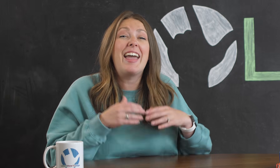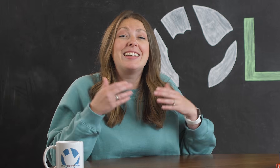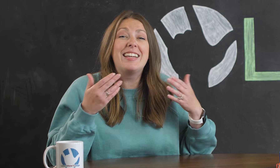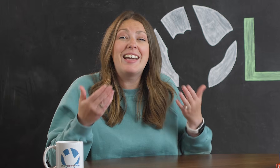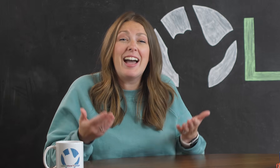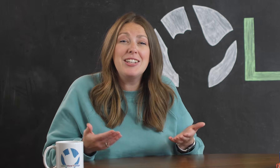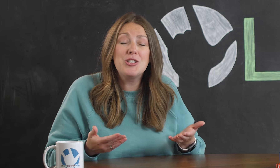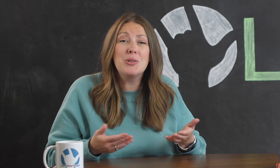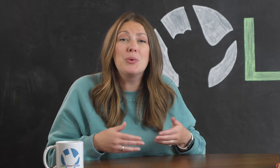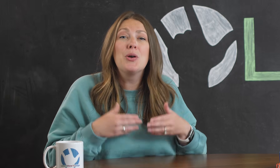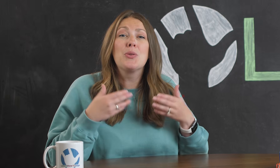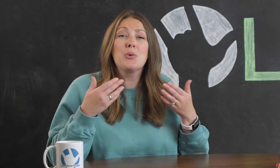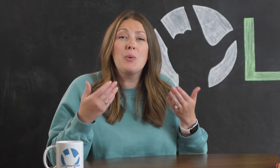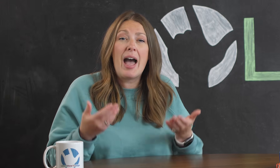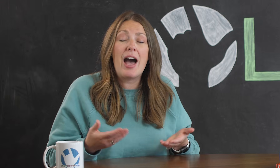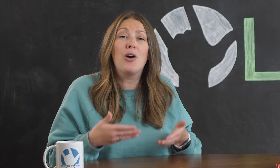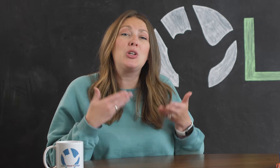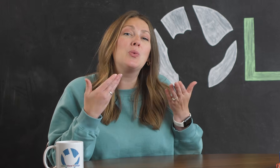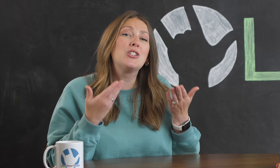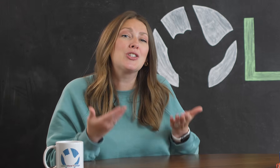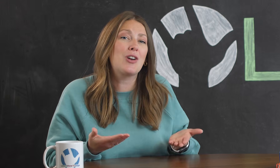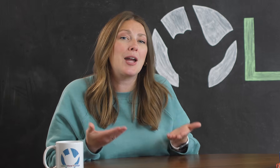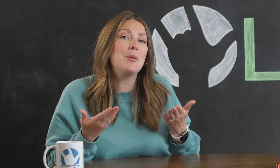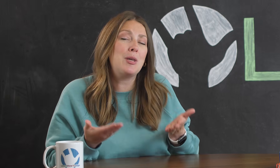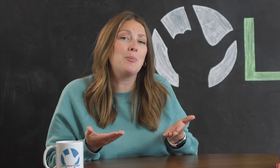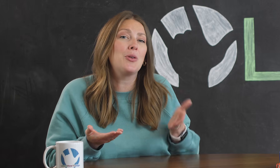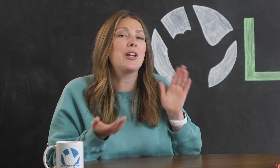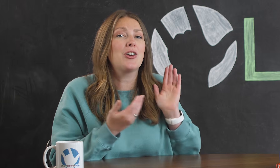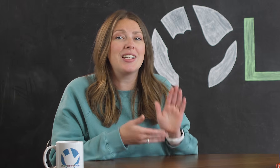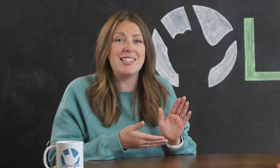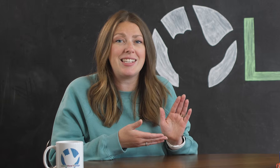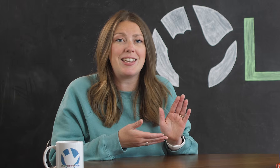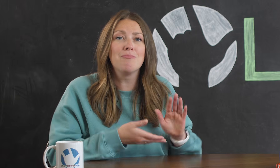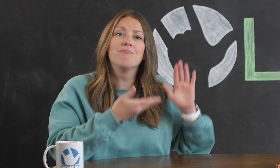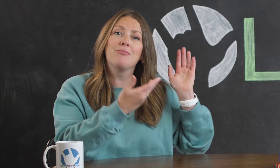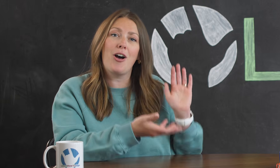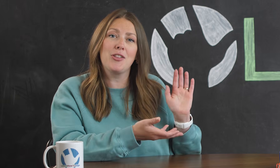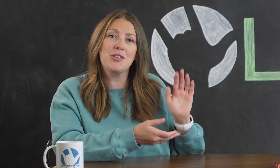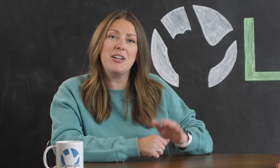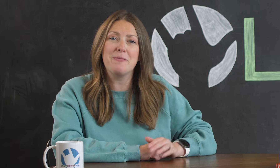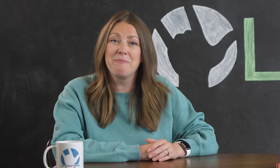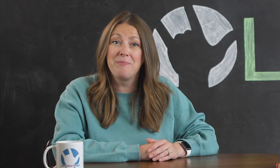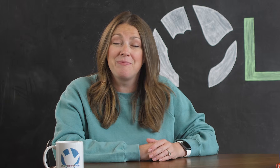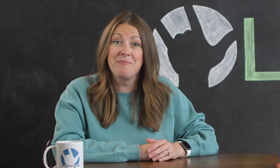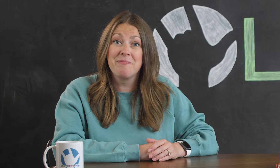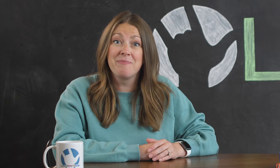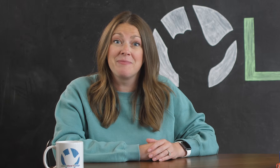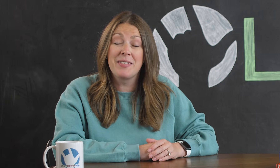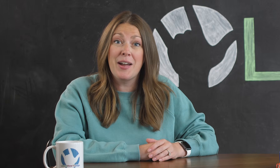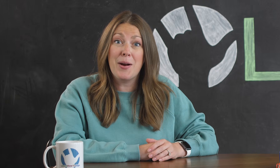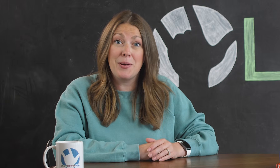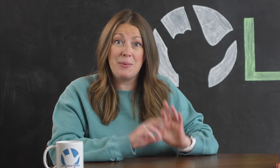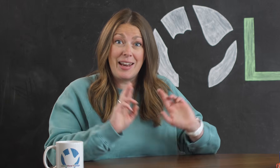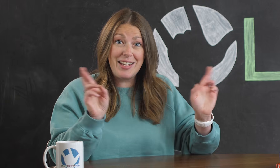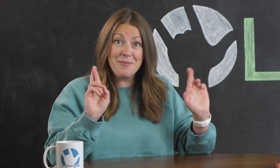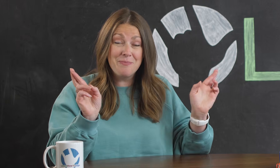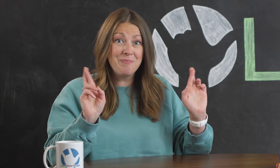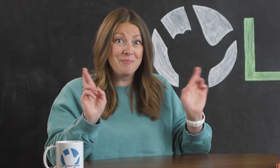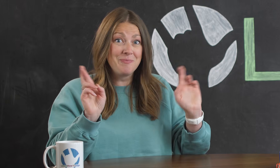and guide you through how you would describe the people that you're gonna see on the screen. Are you ready?